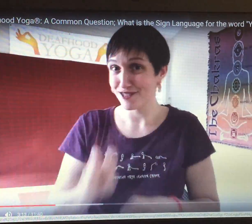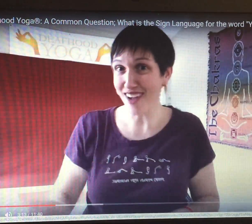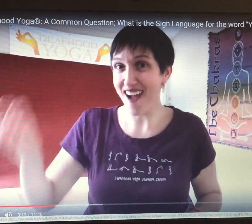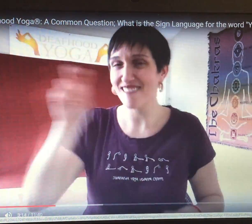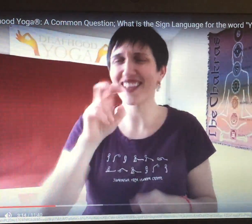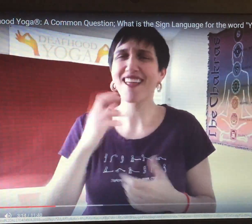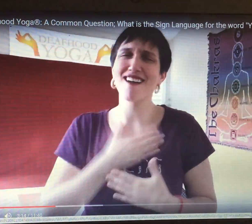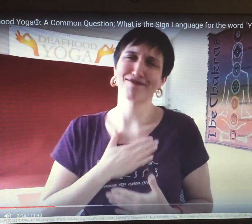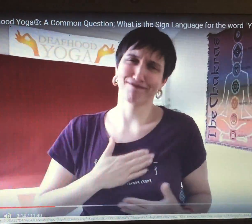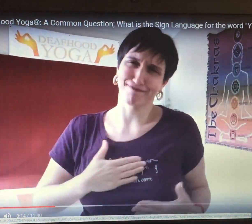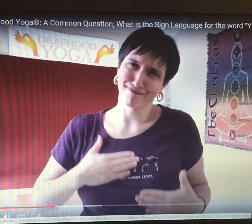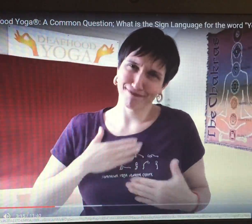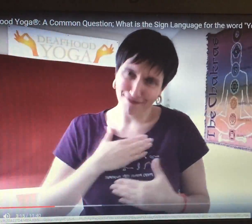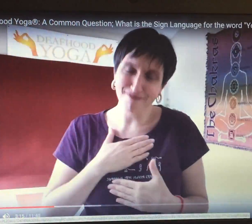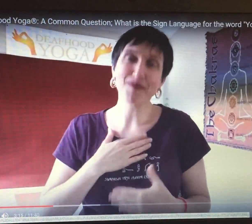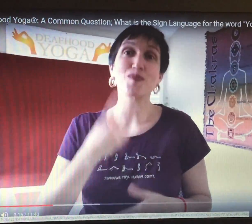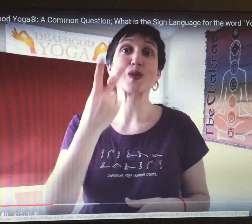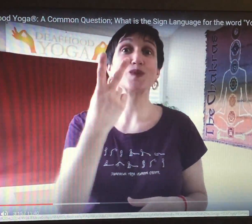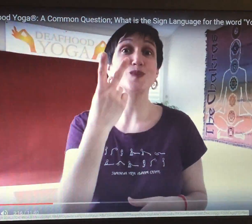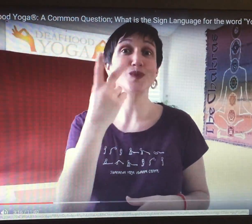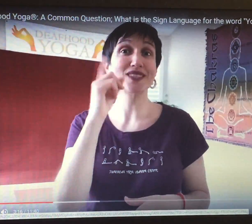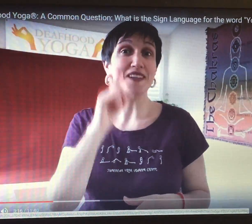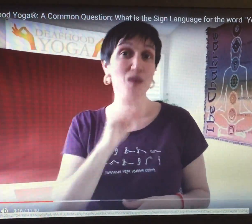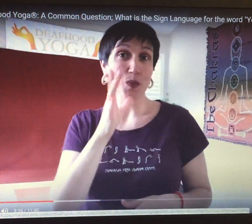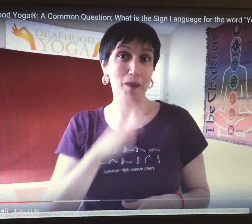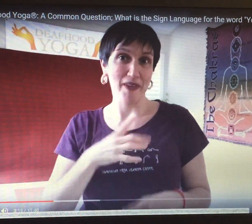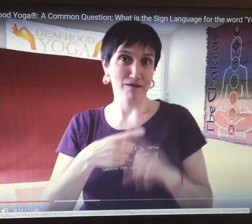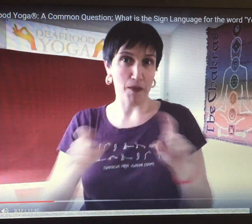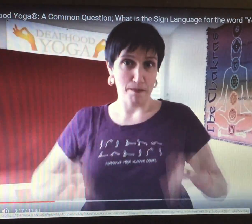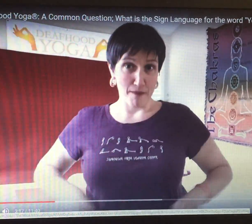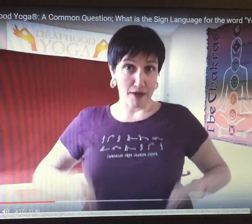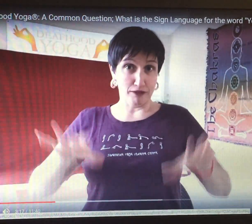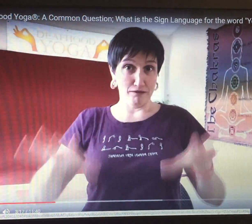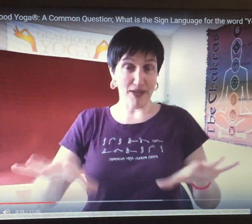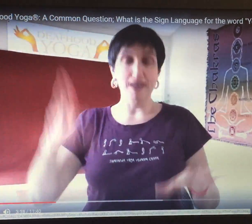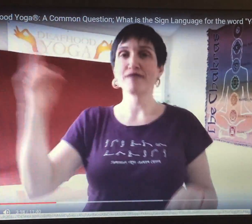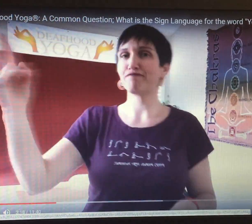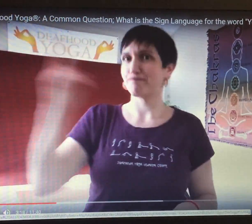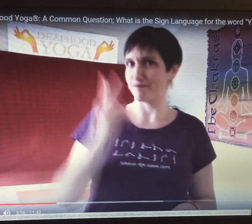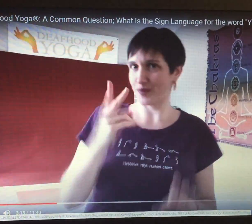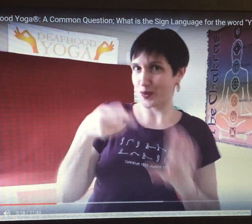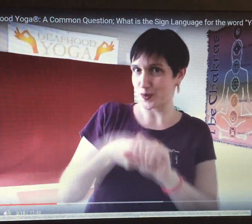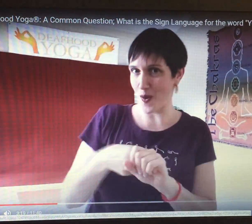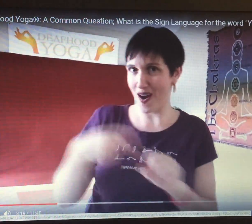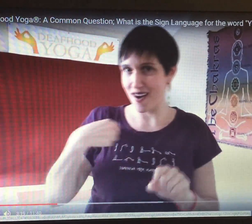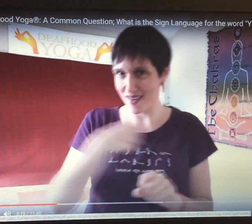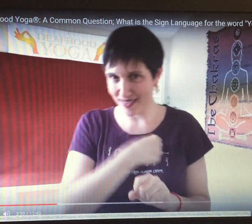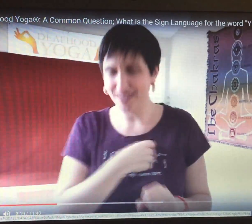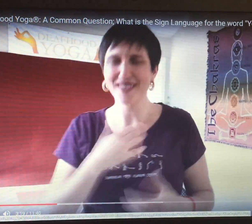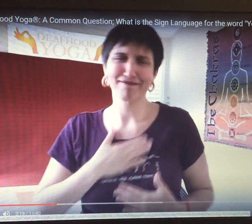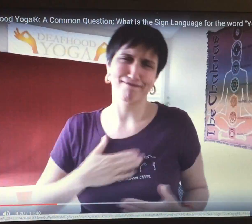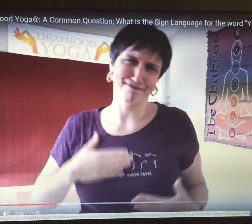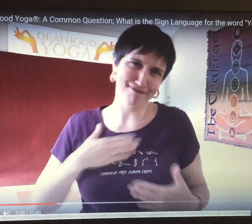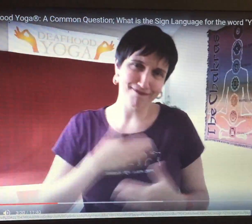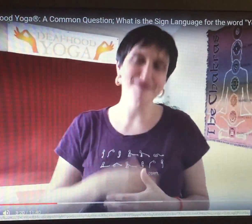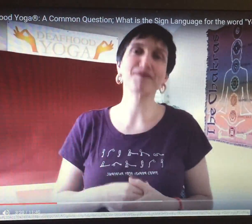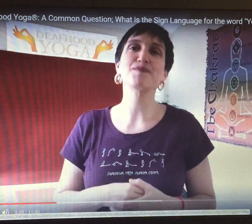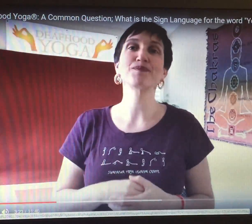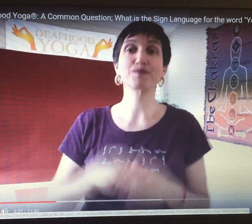with Height Hands and Travel. Really enjoyed it. There was 2 deaf women from Australia that came to join us,